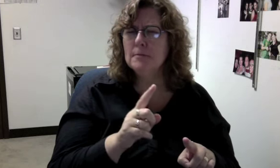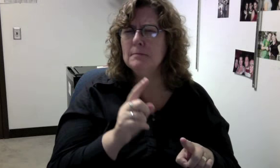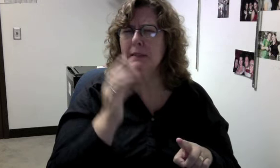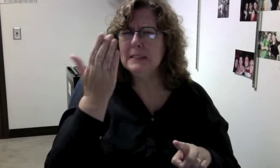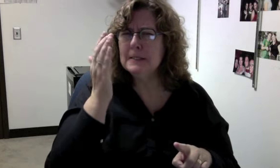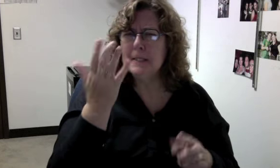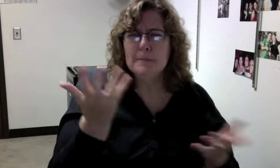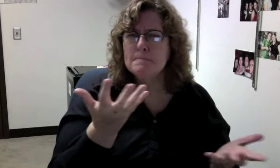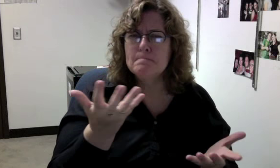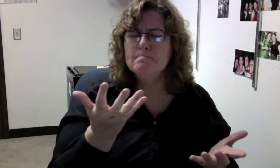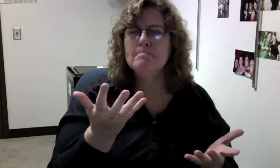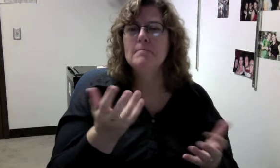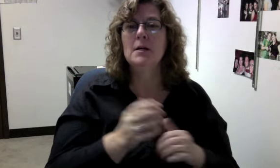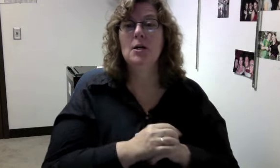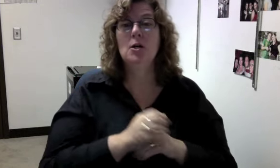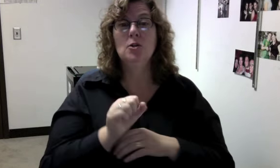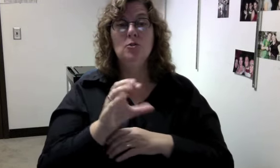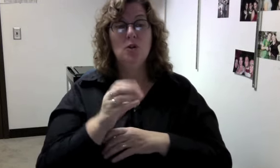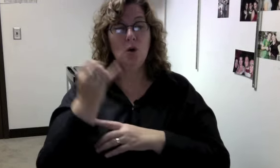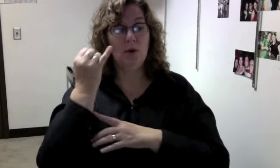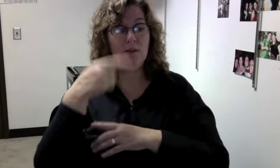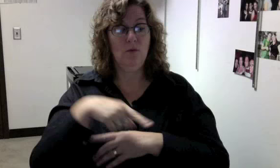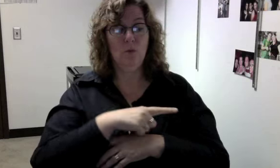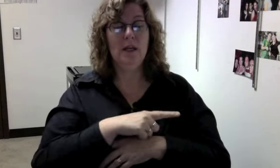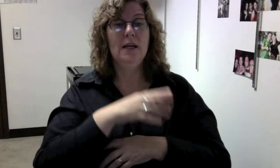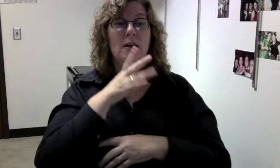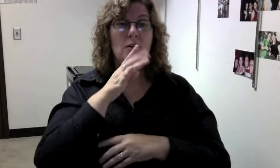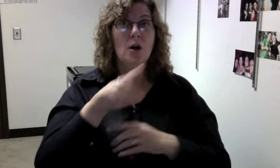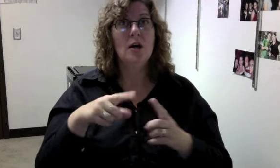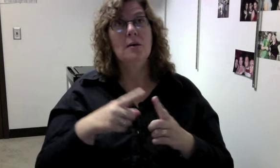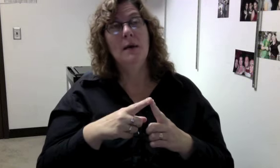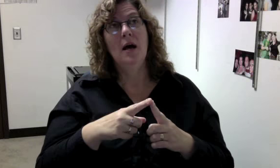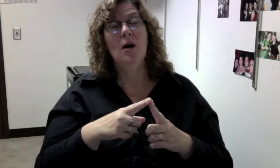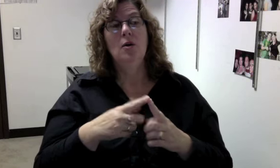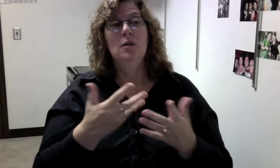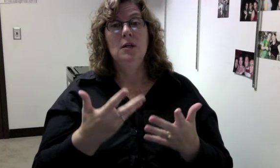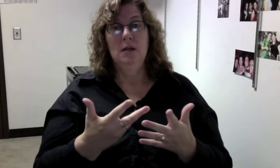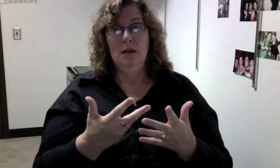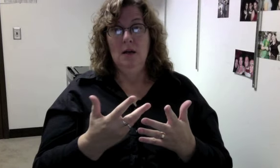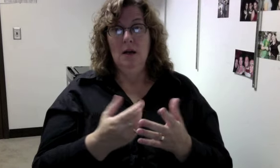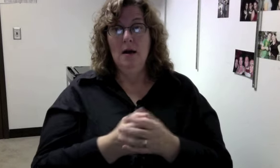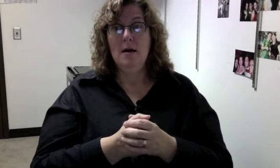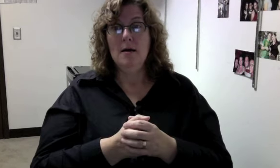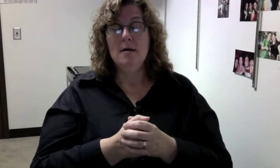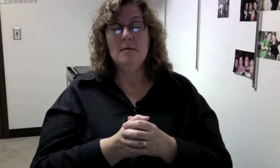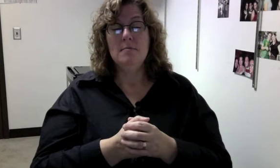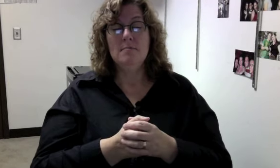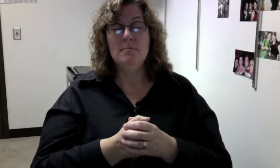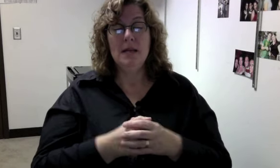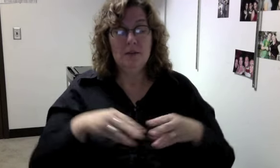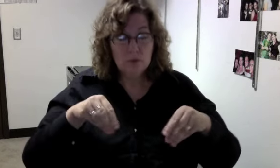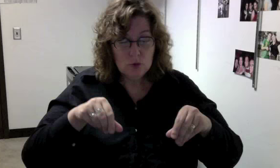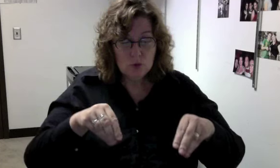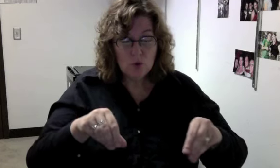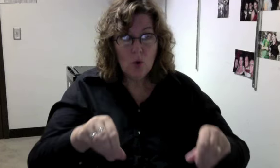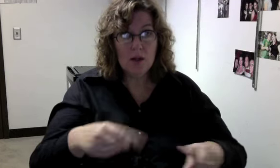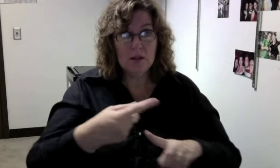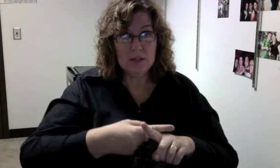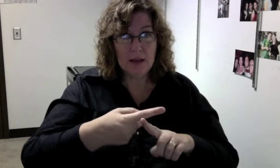is, if soil temperatures rise, then plant growth will increase. Now, if you've done step 2, you're going to research, the